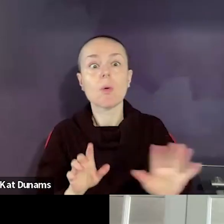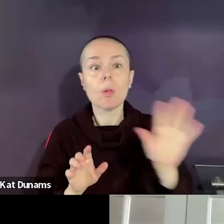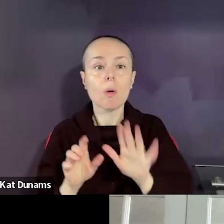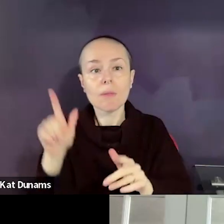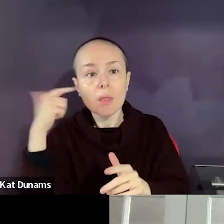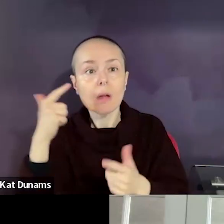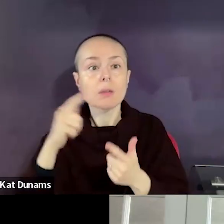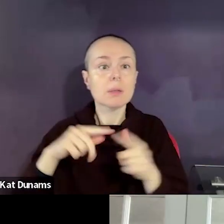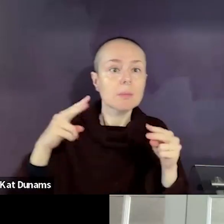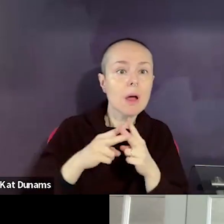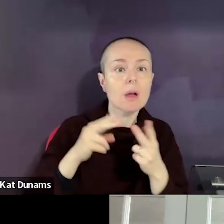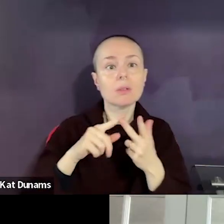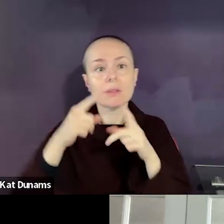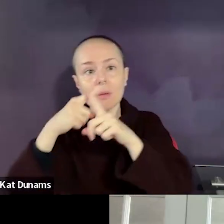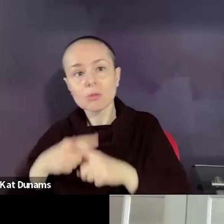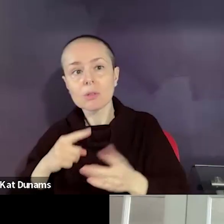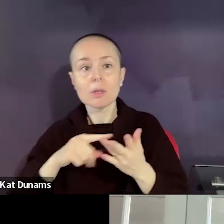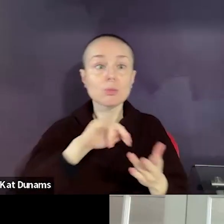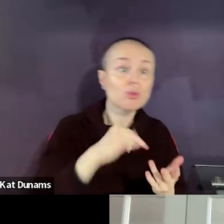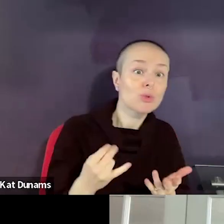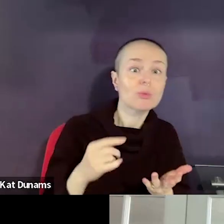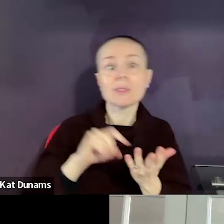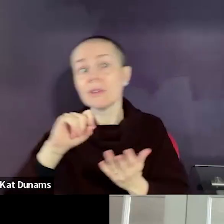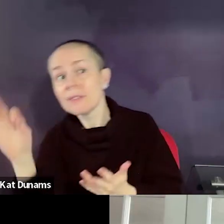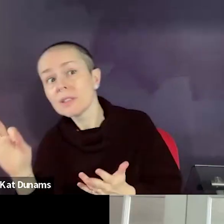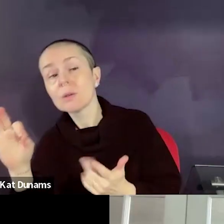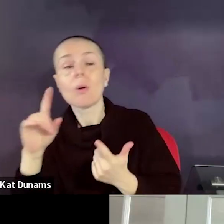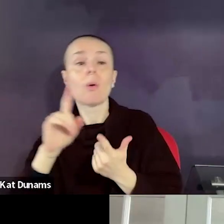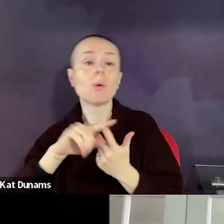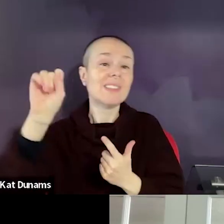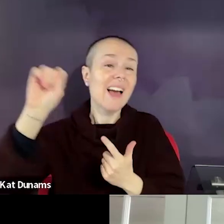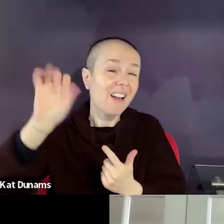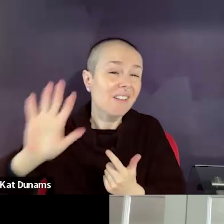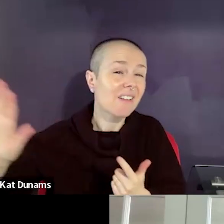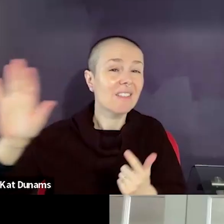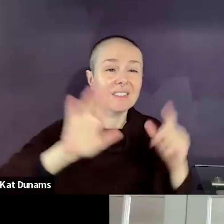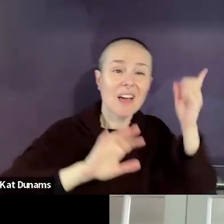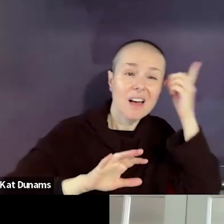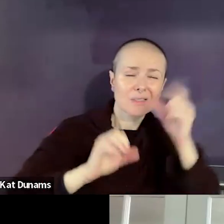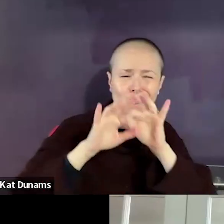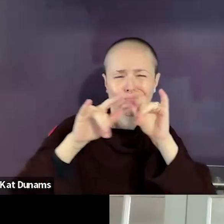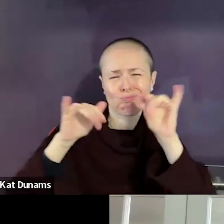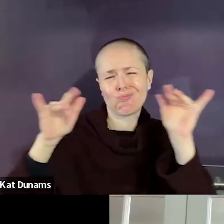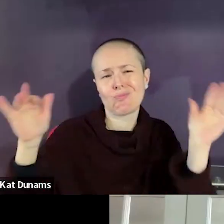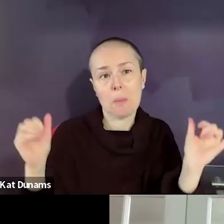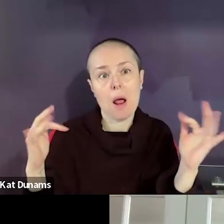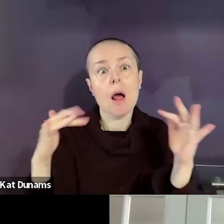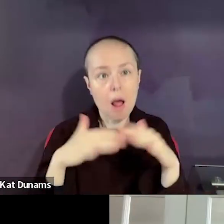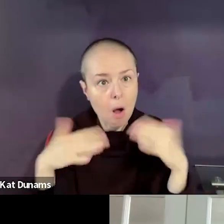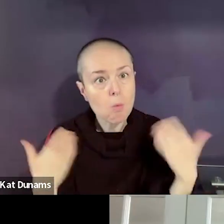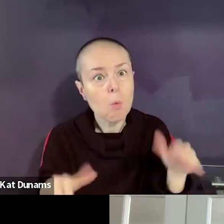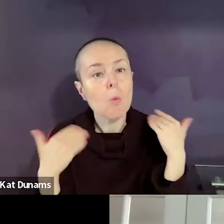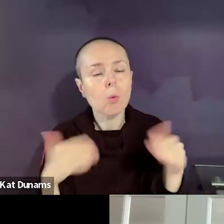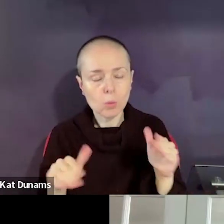Paris, Amsterdam, New Jersey, San Francisco, Seattle, Dallas, and so many more. So the fact that we see all this